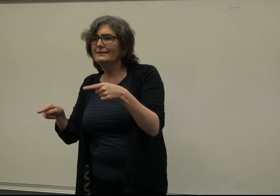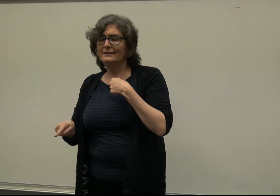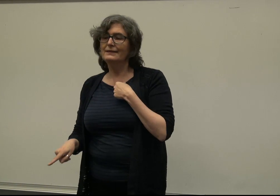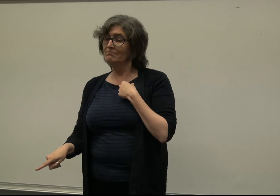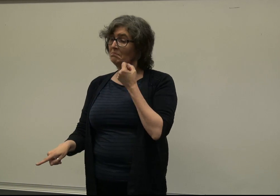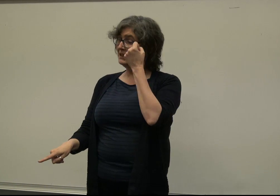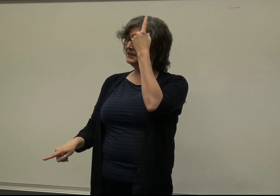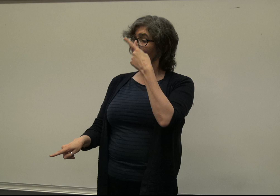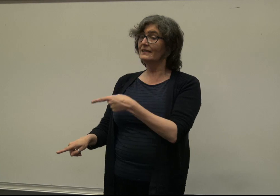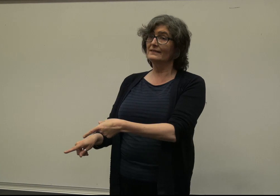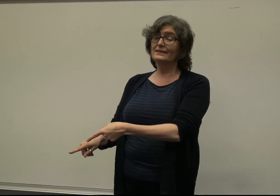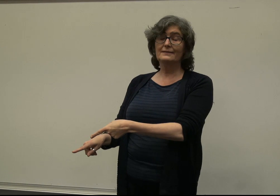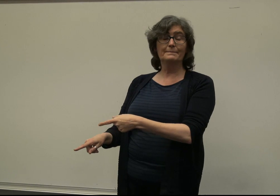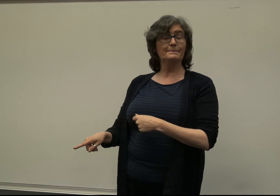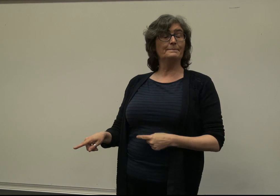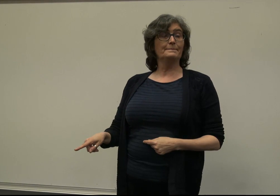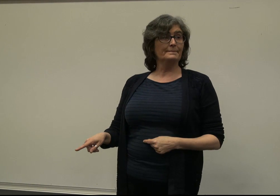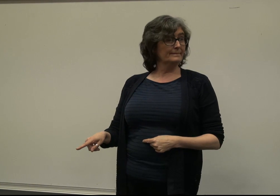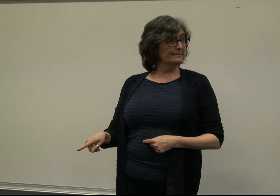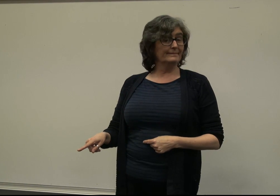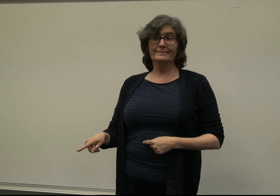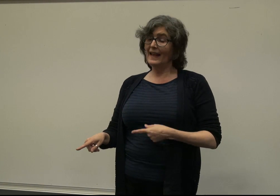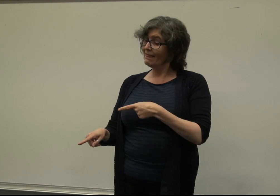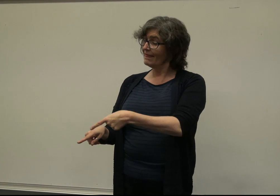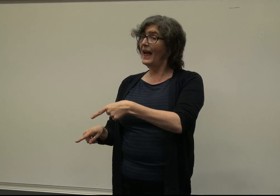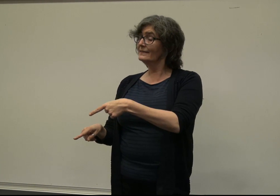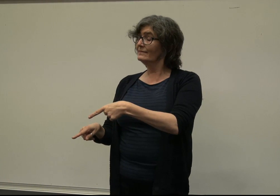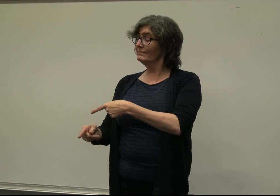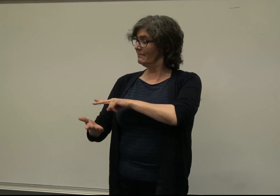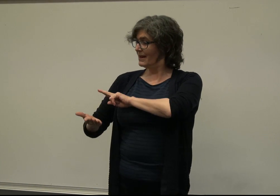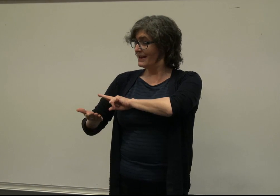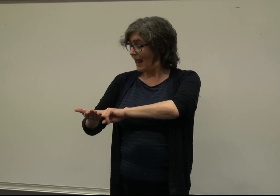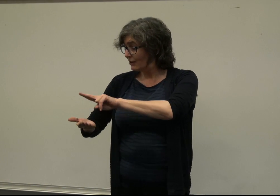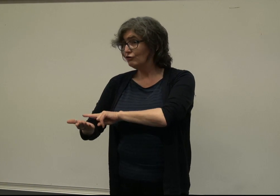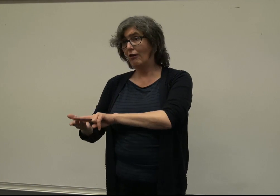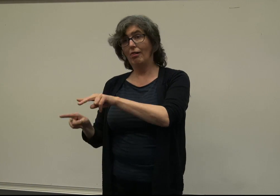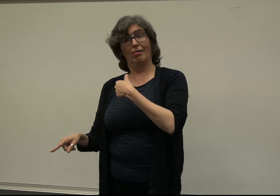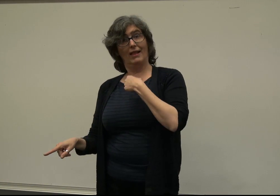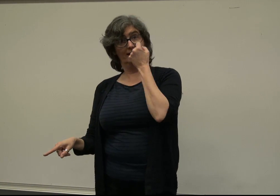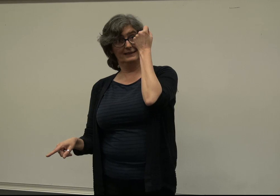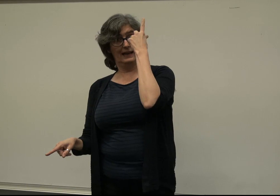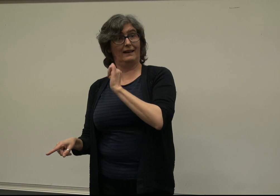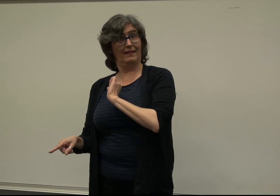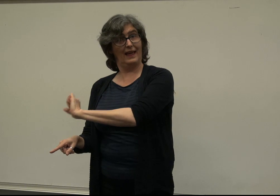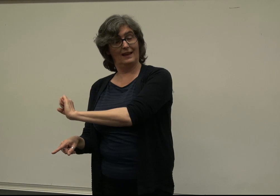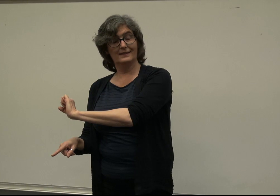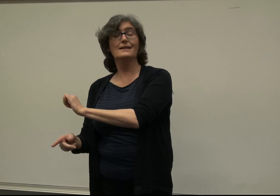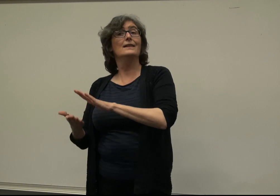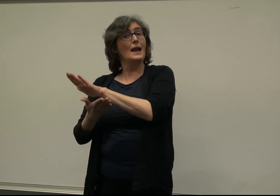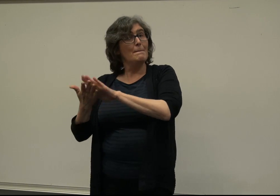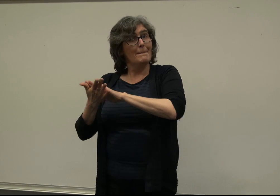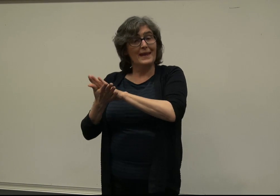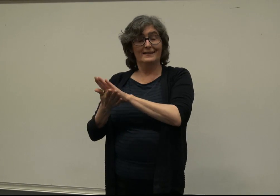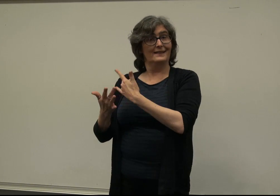And because of this implicit understanding of how language works, many bilingual children are